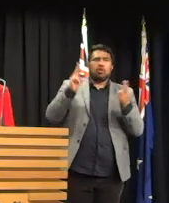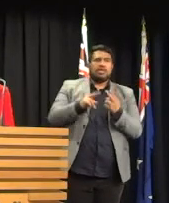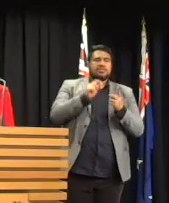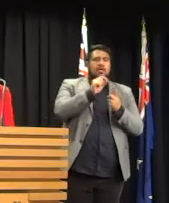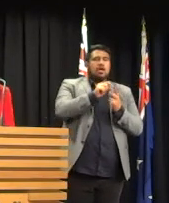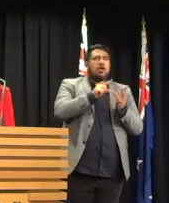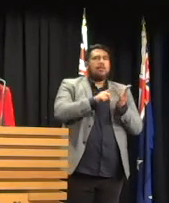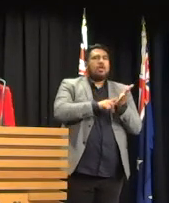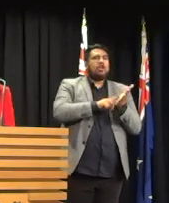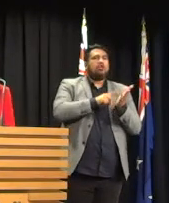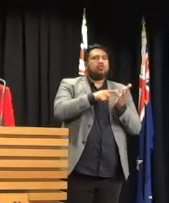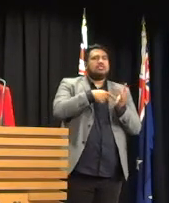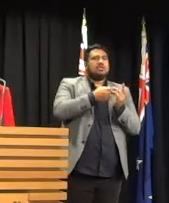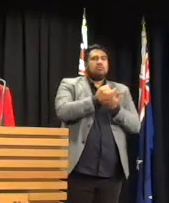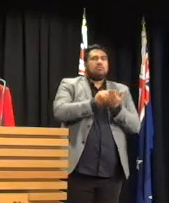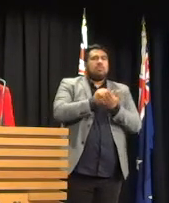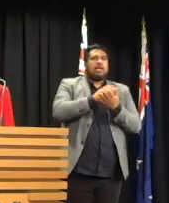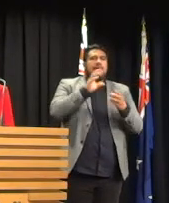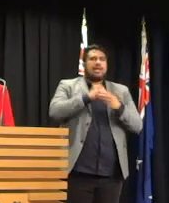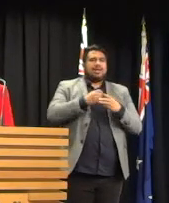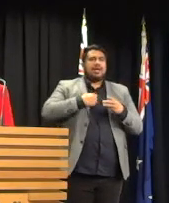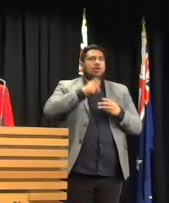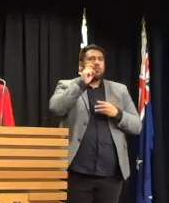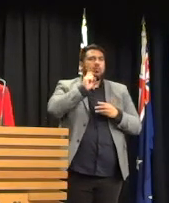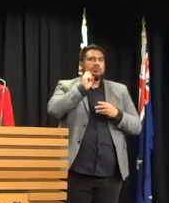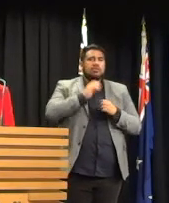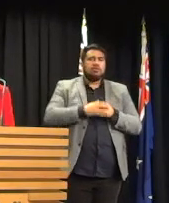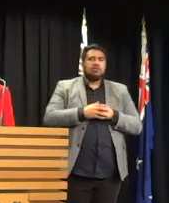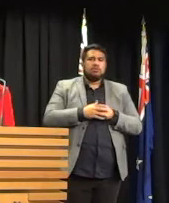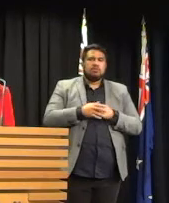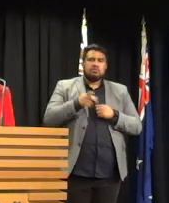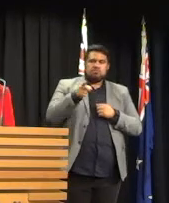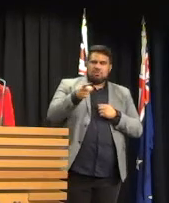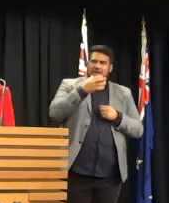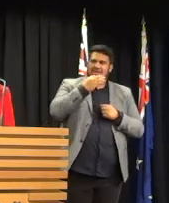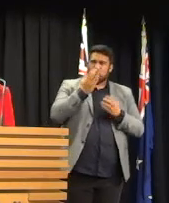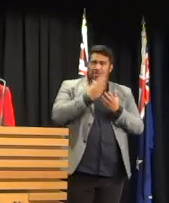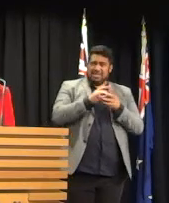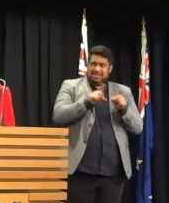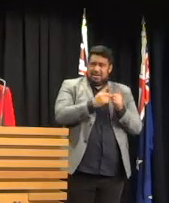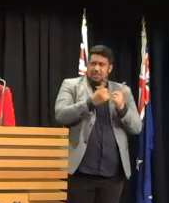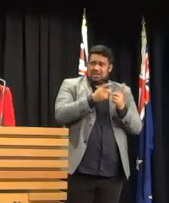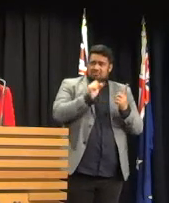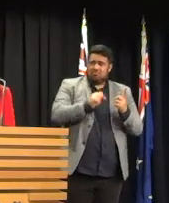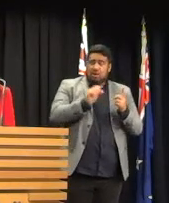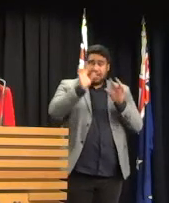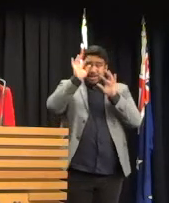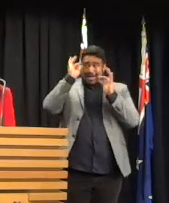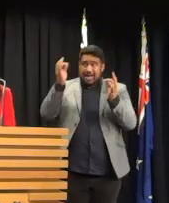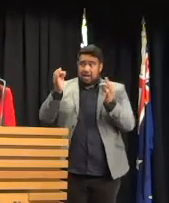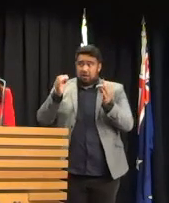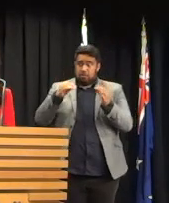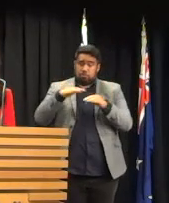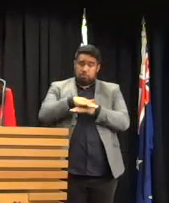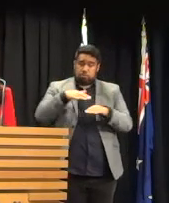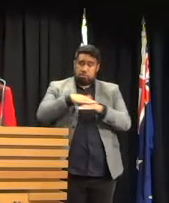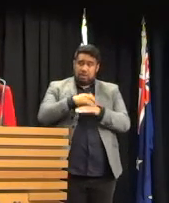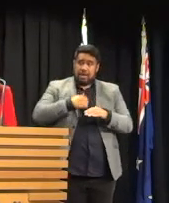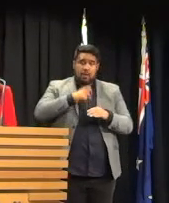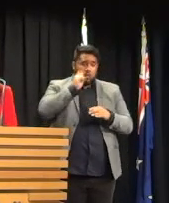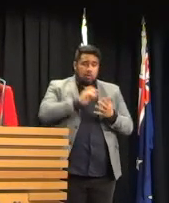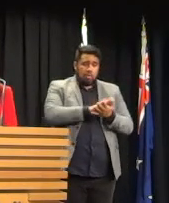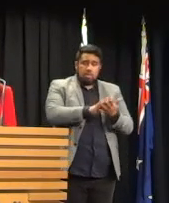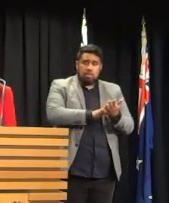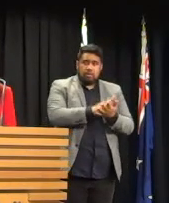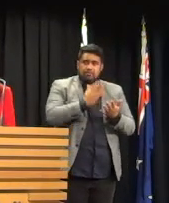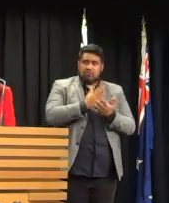our waterways, and I think New Zealanders would agree with that approach. Aren't they one and the same when we know how much cows are polluting the waterways? Yeah, well, it depends